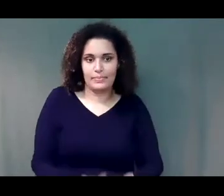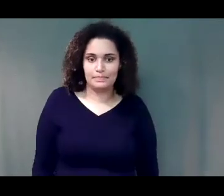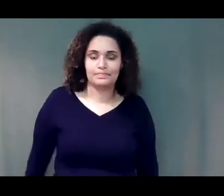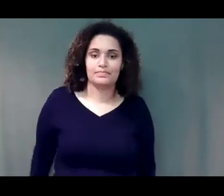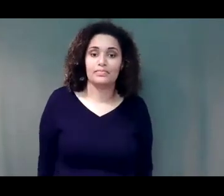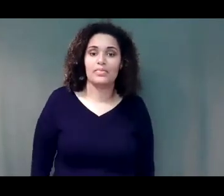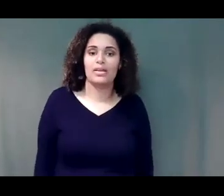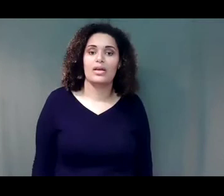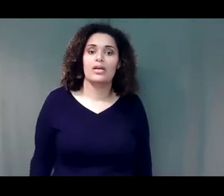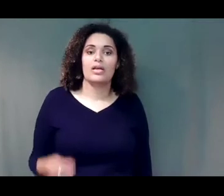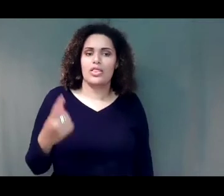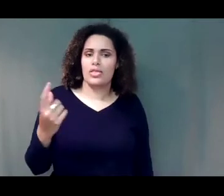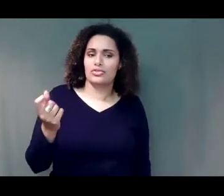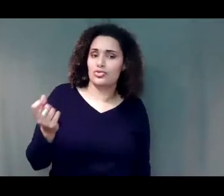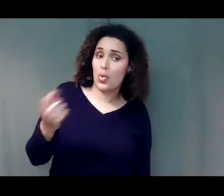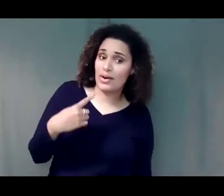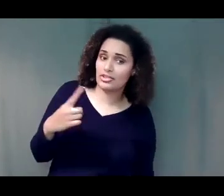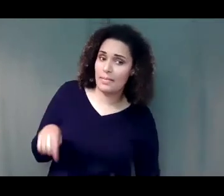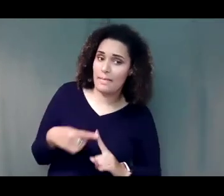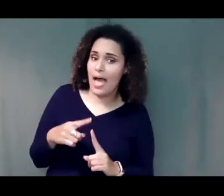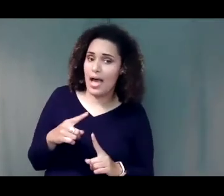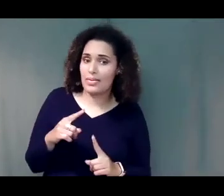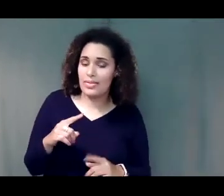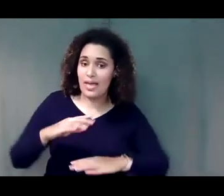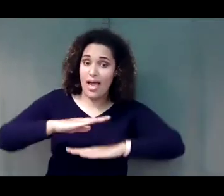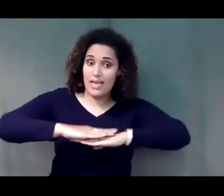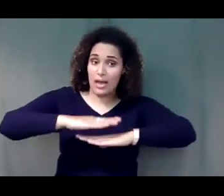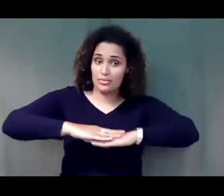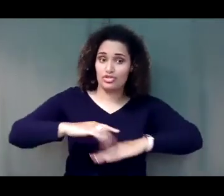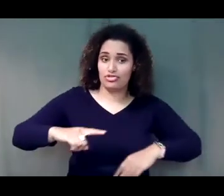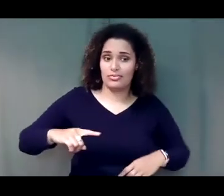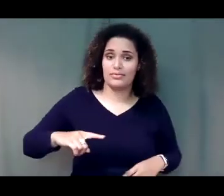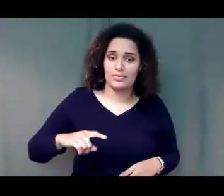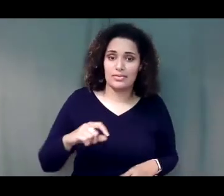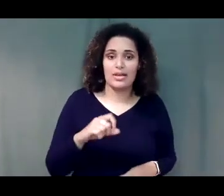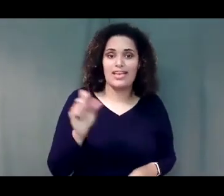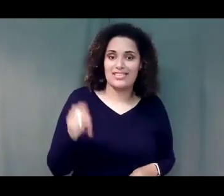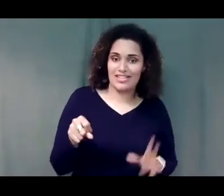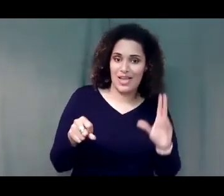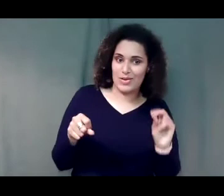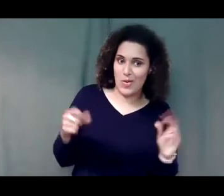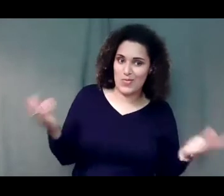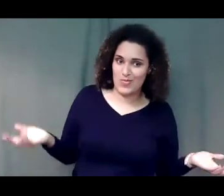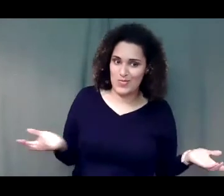So there was a question about the counters. So are the counters locally sourced? Yes and no, I guess is the answer to that. Okay, moving